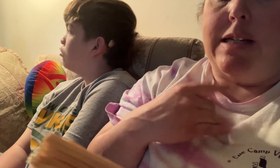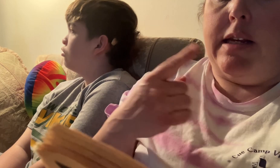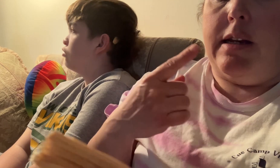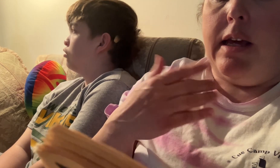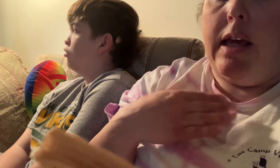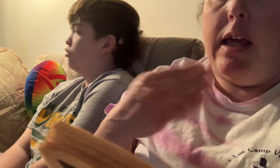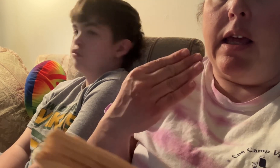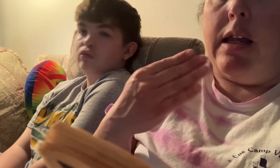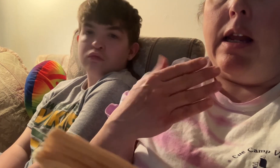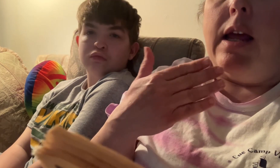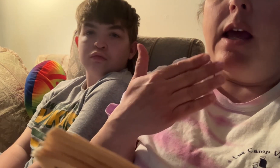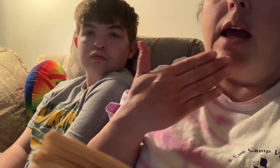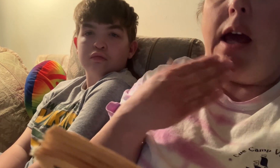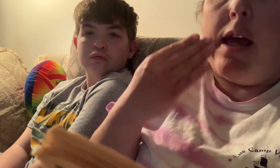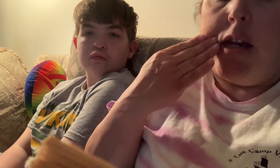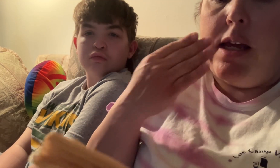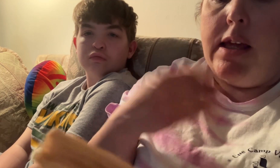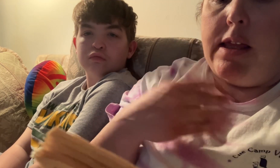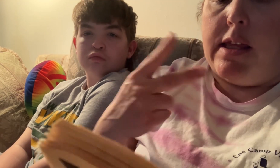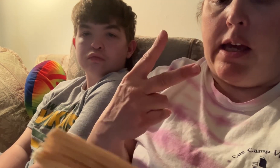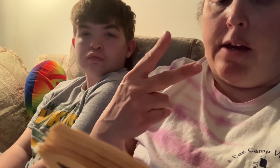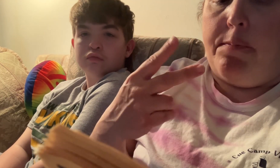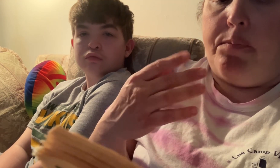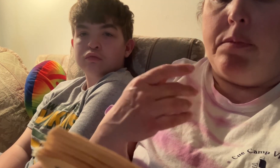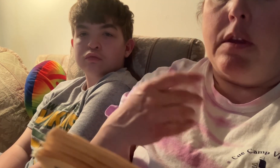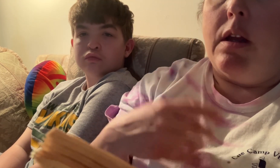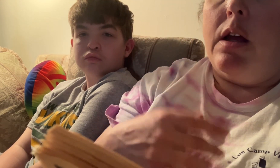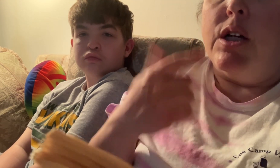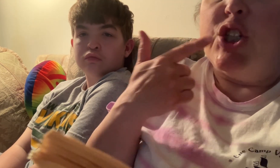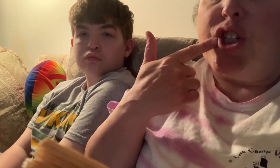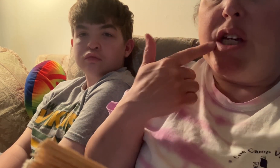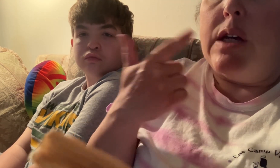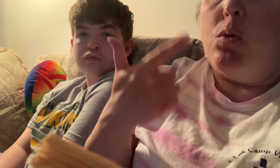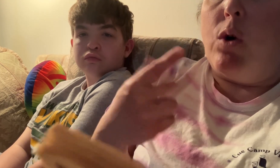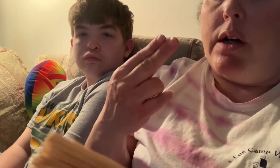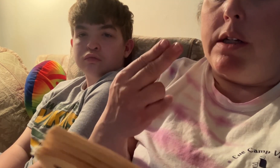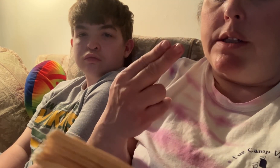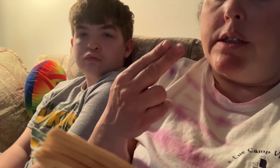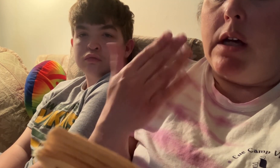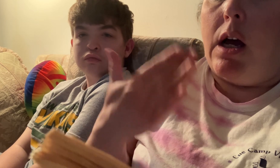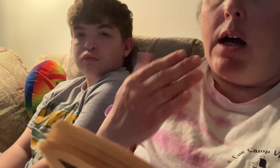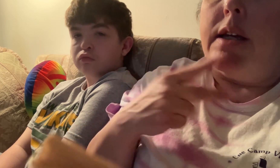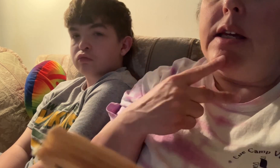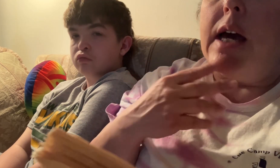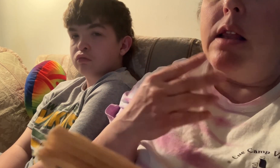interested in anything. She was a